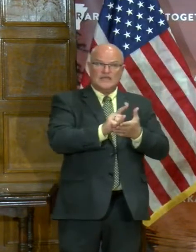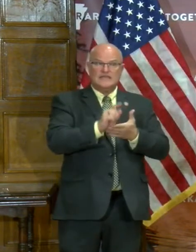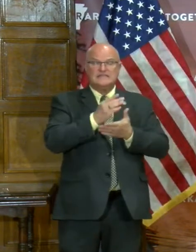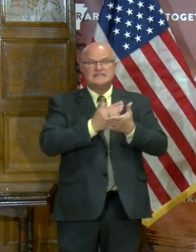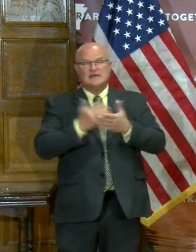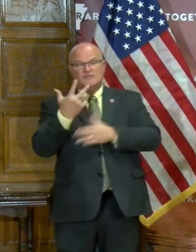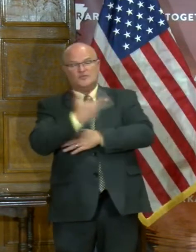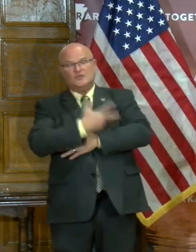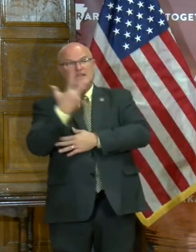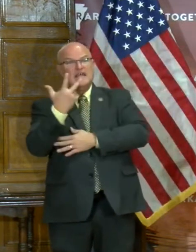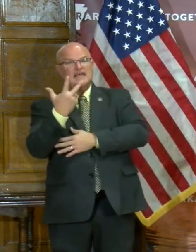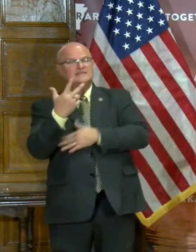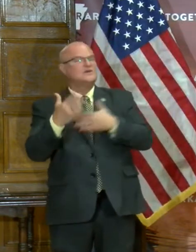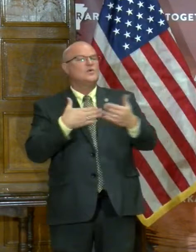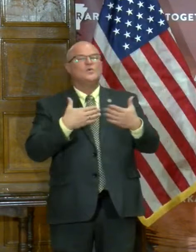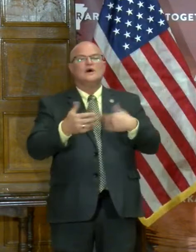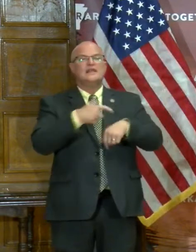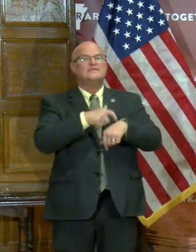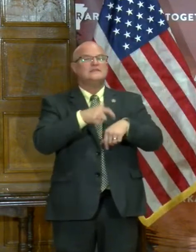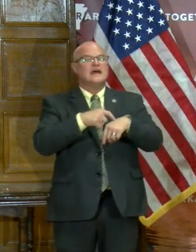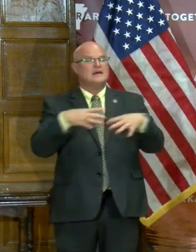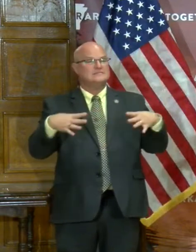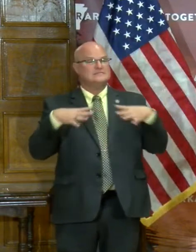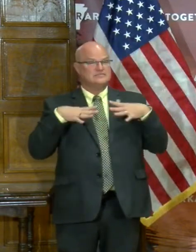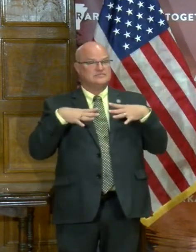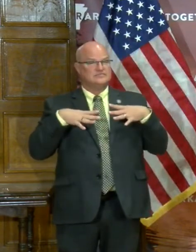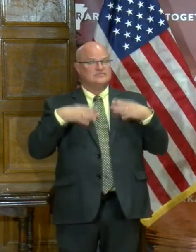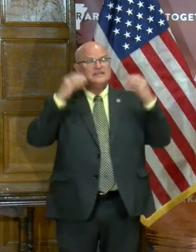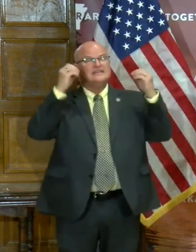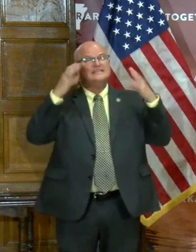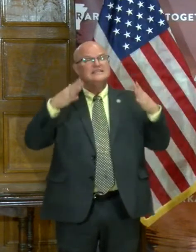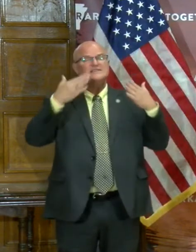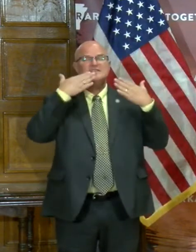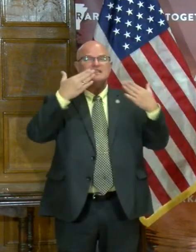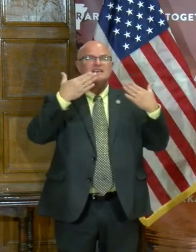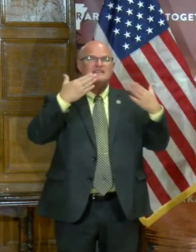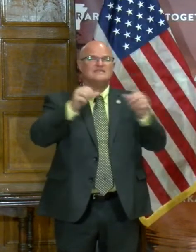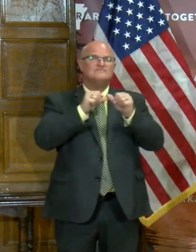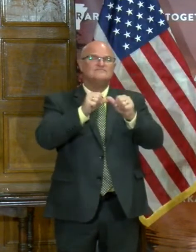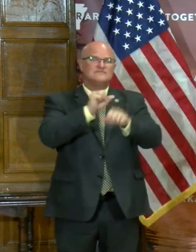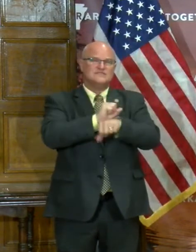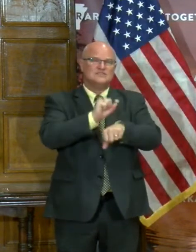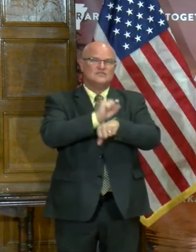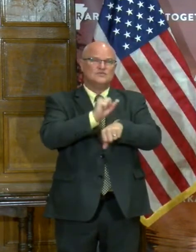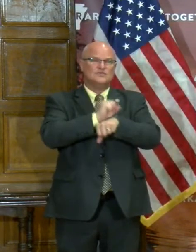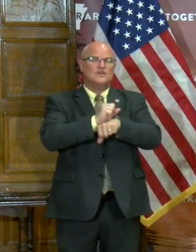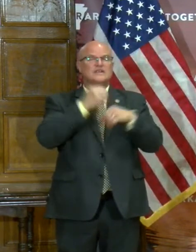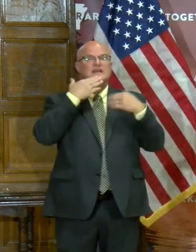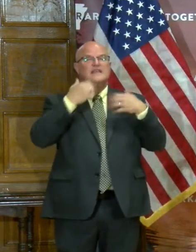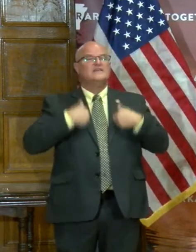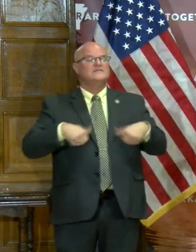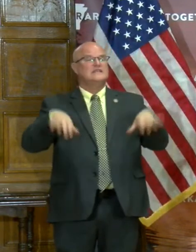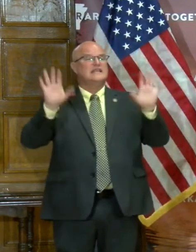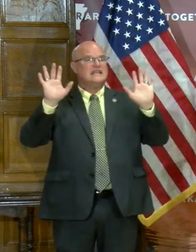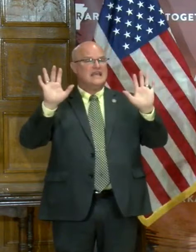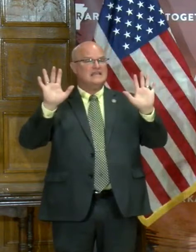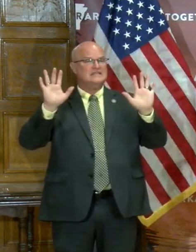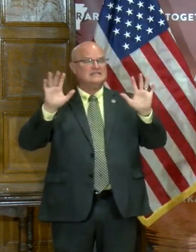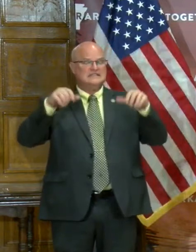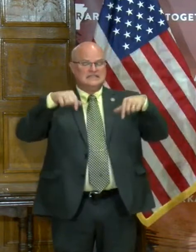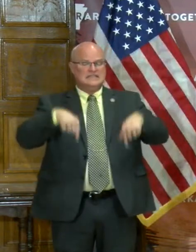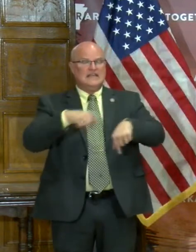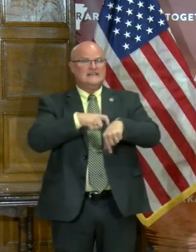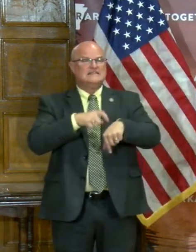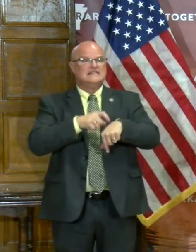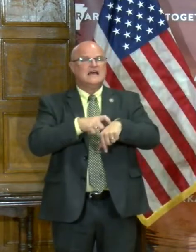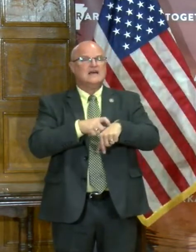3 days. Whatever time you have off, teachers, thank you for your continued work. Thank you for your dedication. Take this time